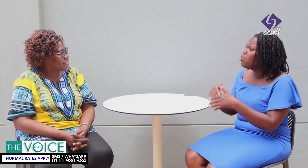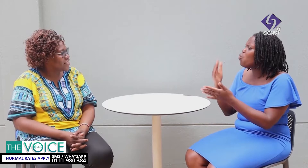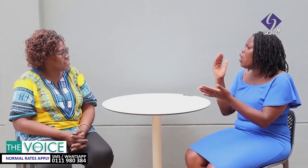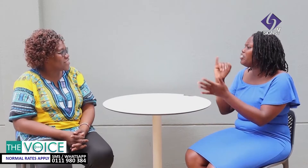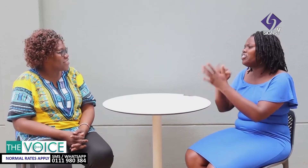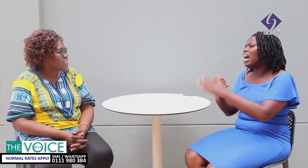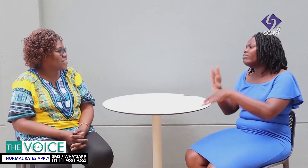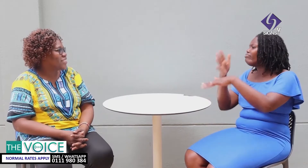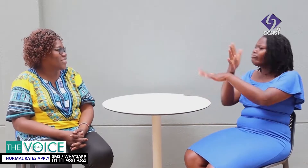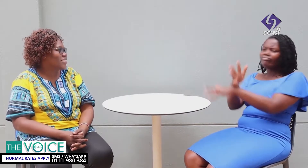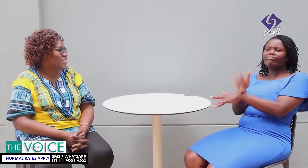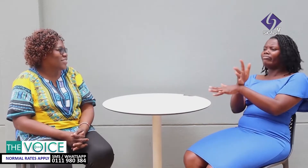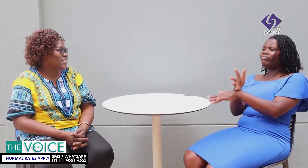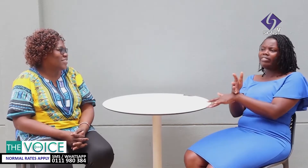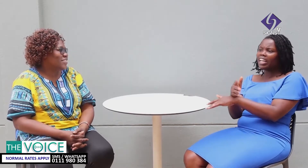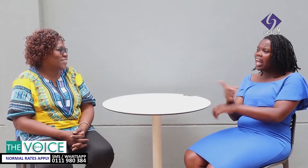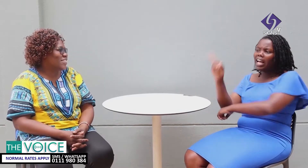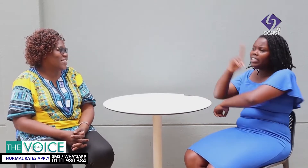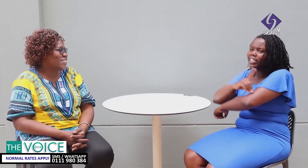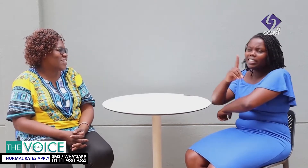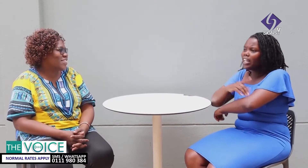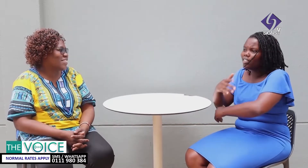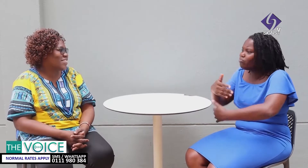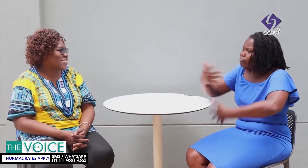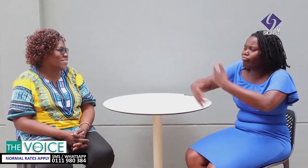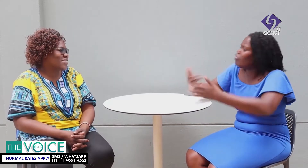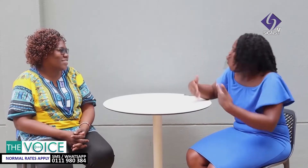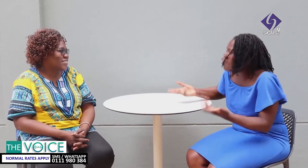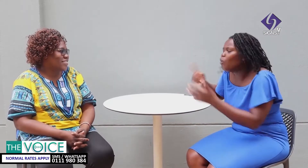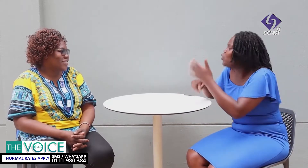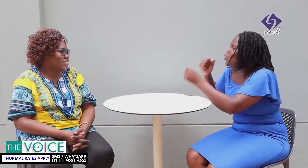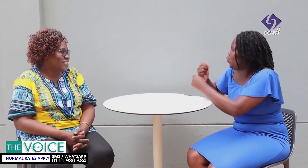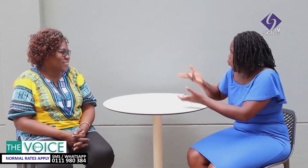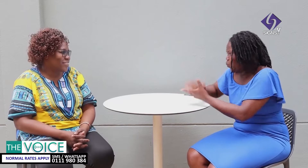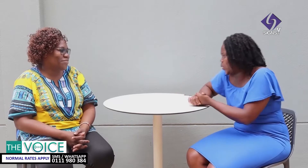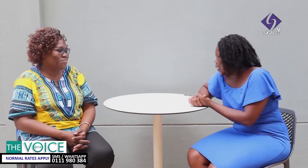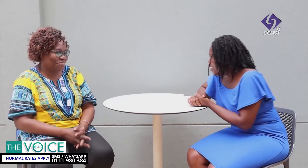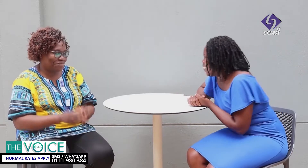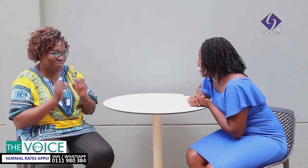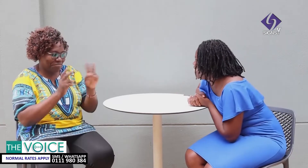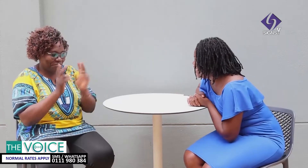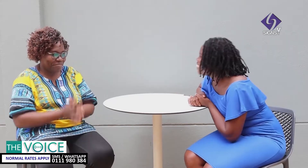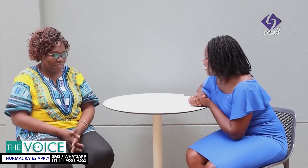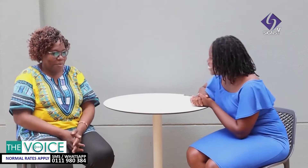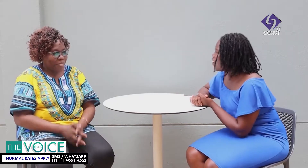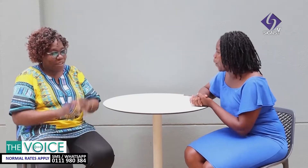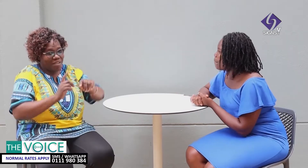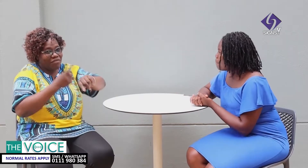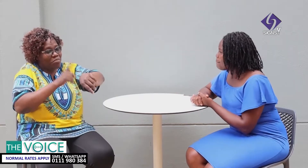So what do you do in Mombasa? Tell us about your daily life in Mombasa. Okay, from the